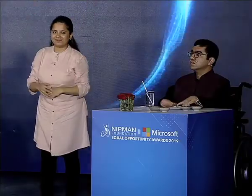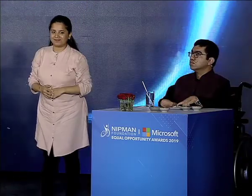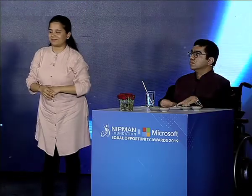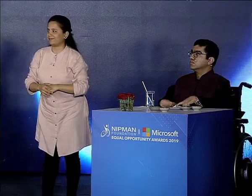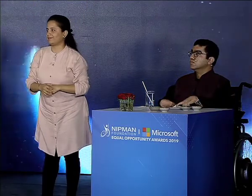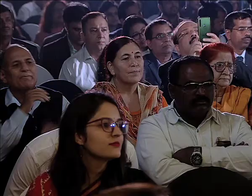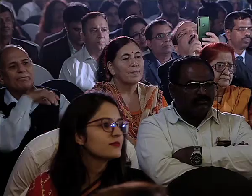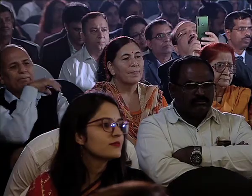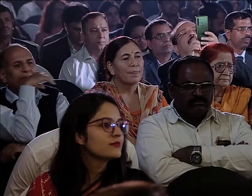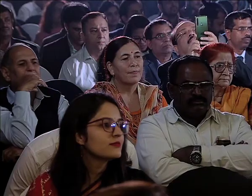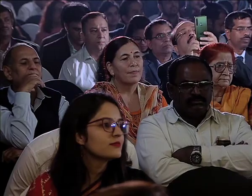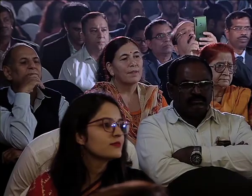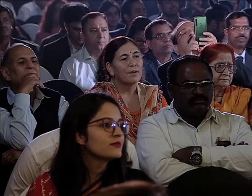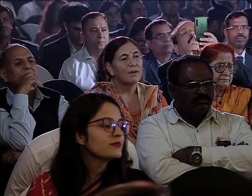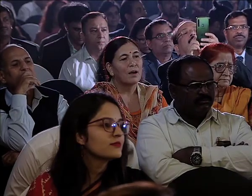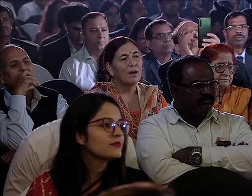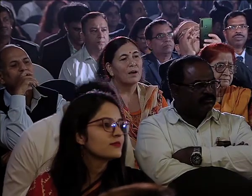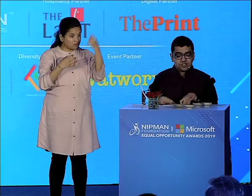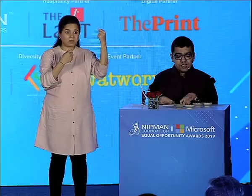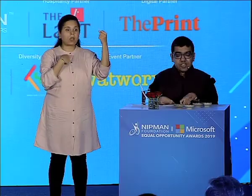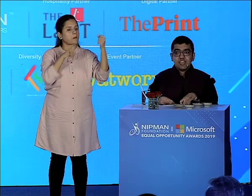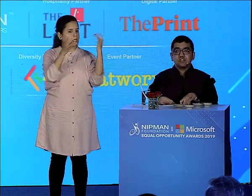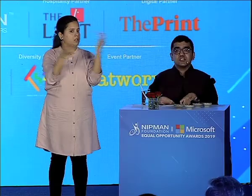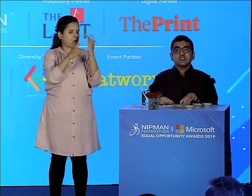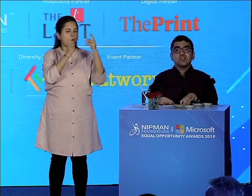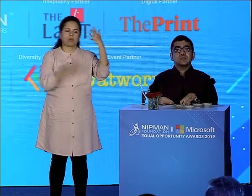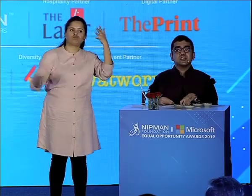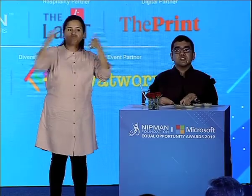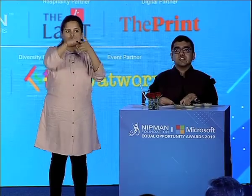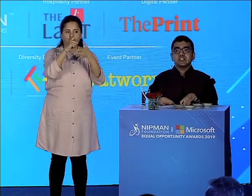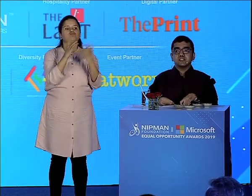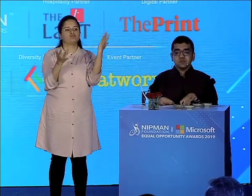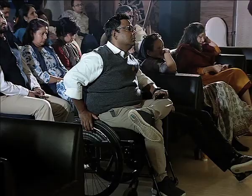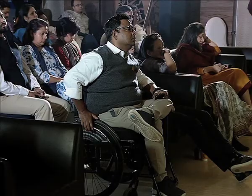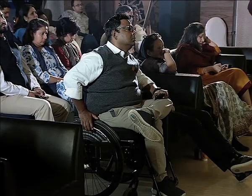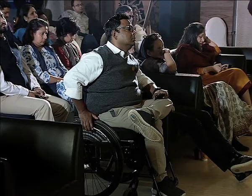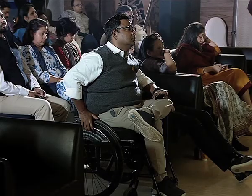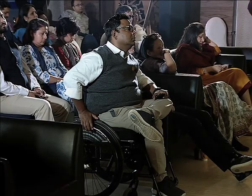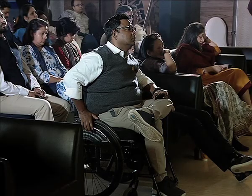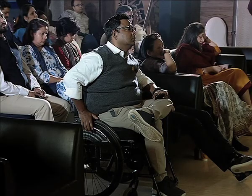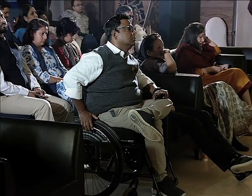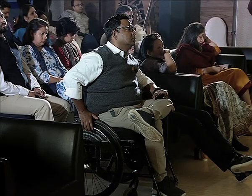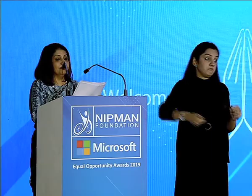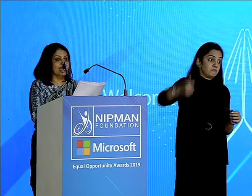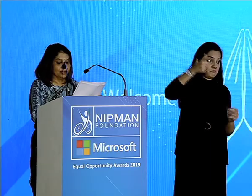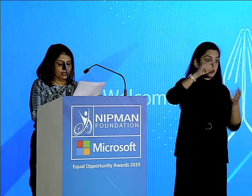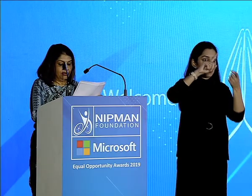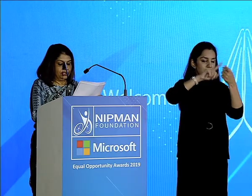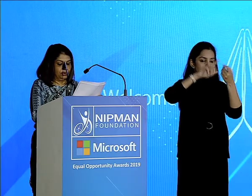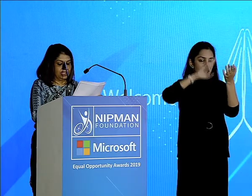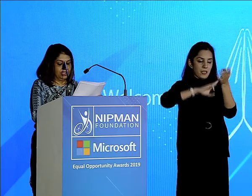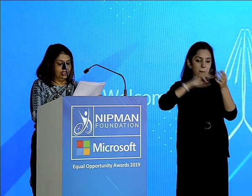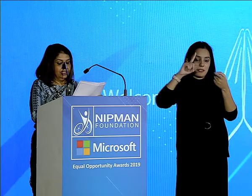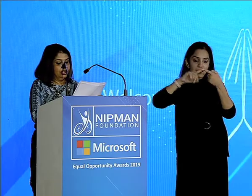The marquee event has made giant strides in helping persons with disabilities. It has fast become a platform